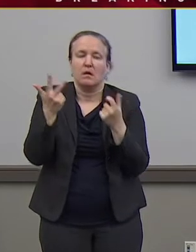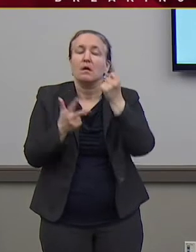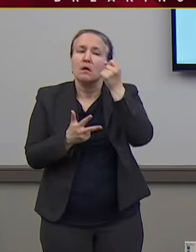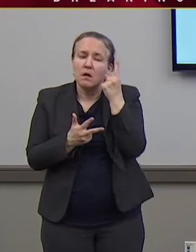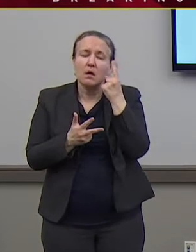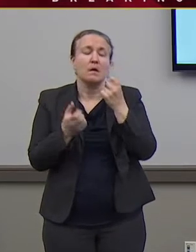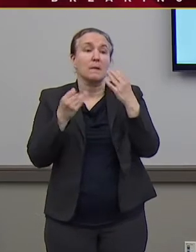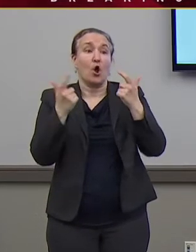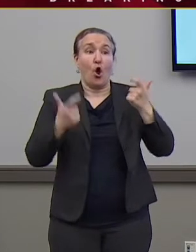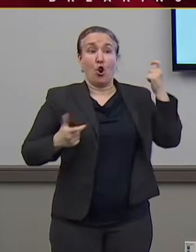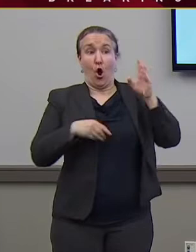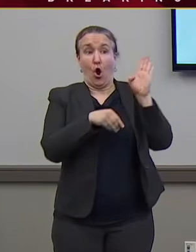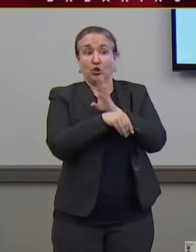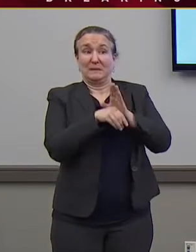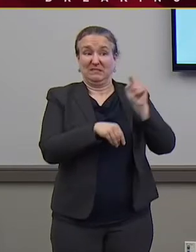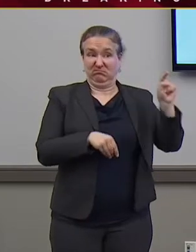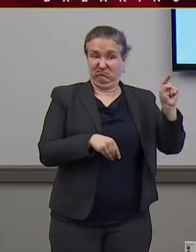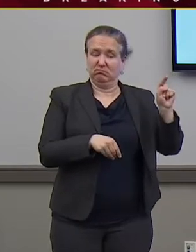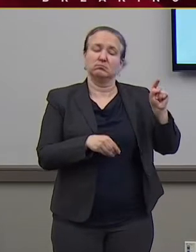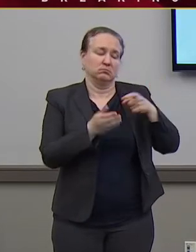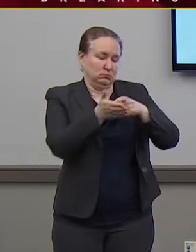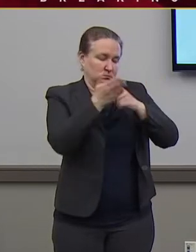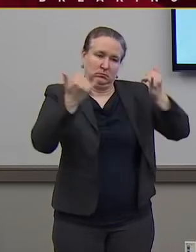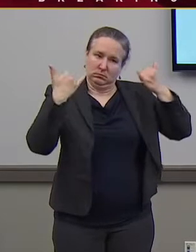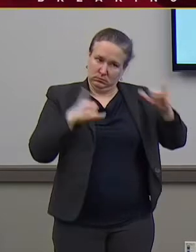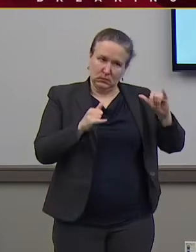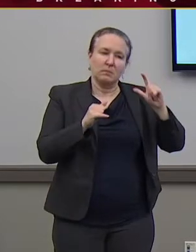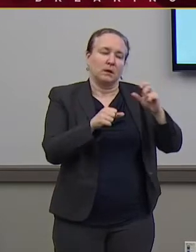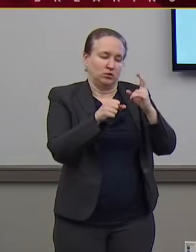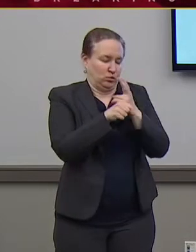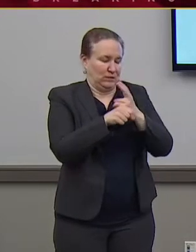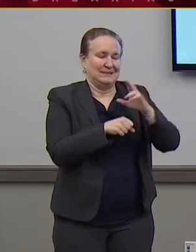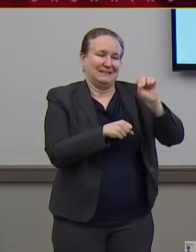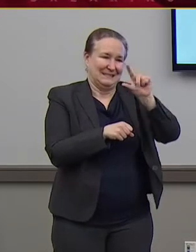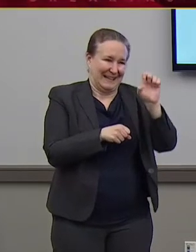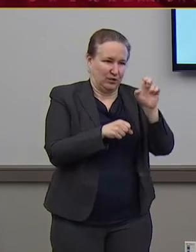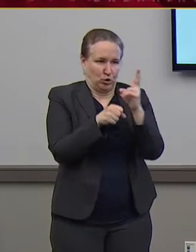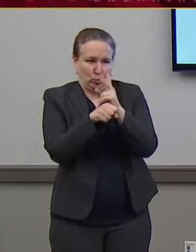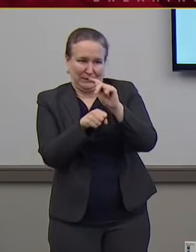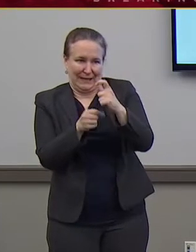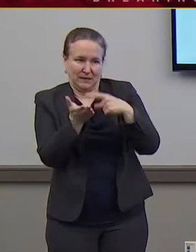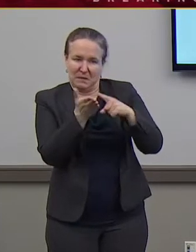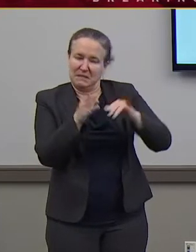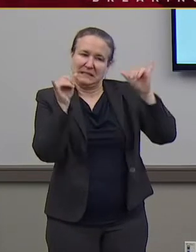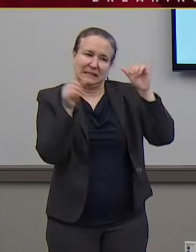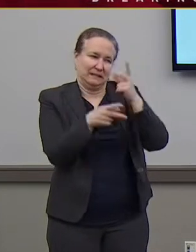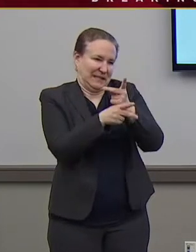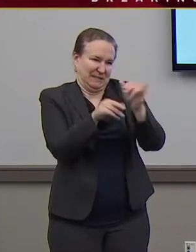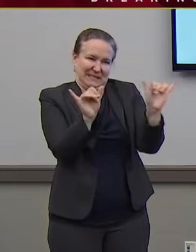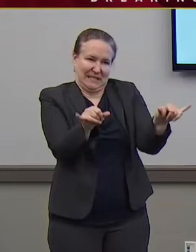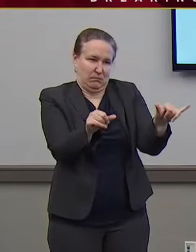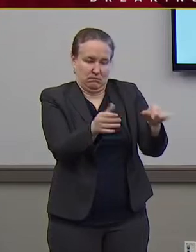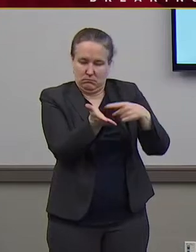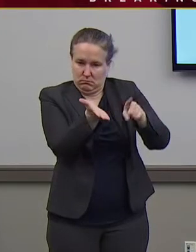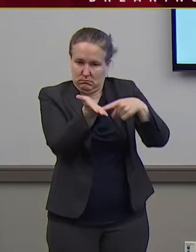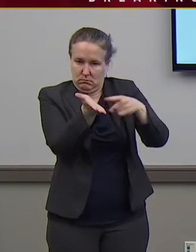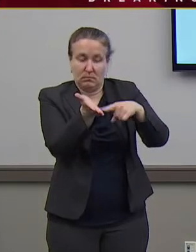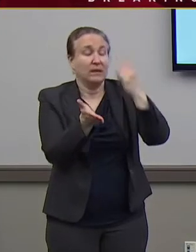However, many larger businesses are still required to make sales and use tax payments as normal. If tax